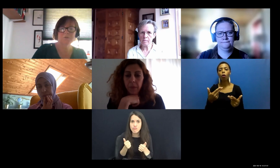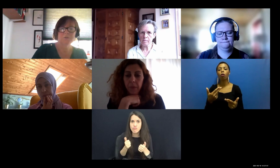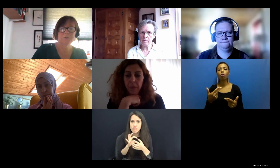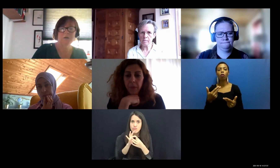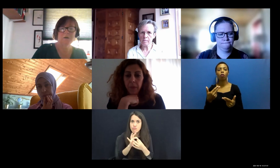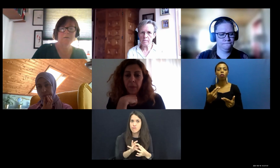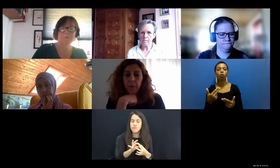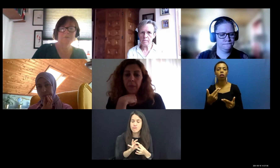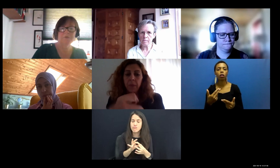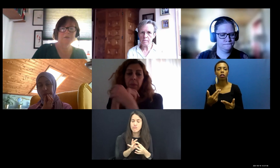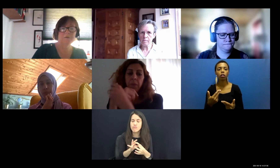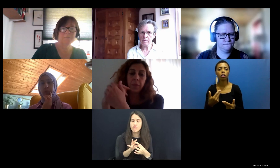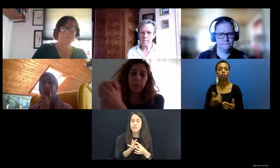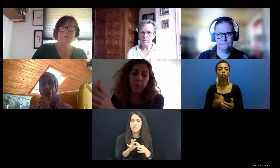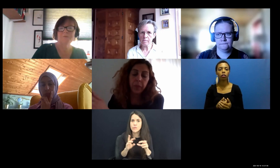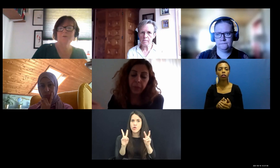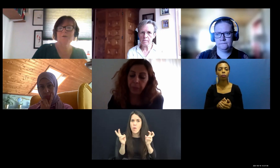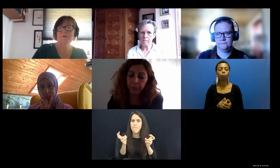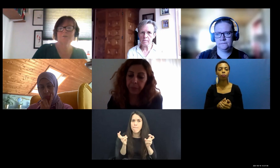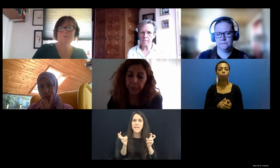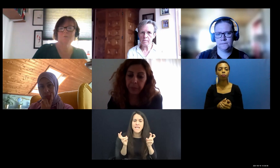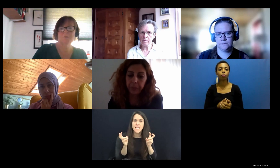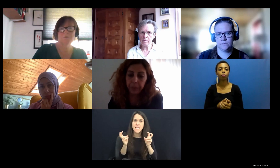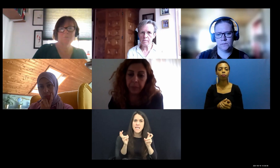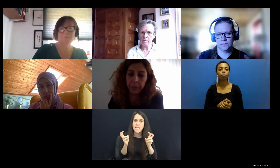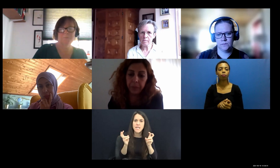about the third